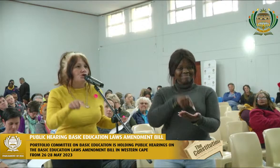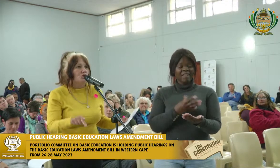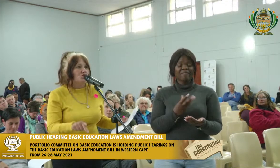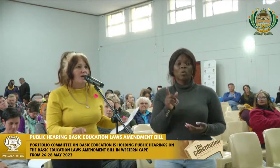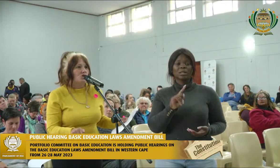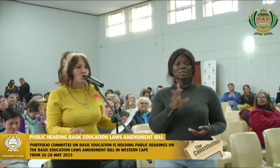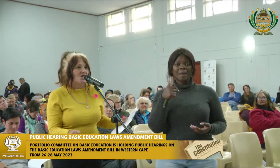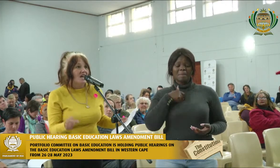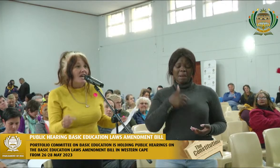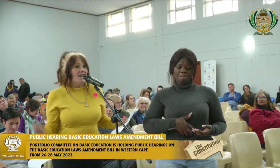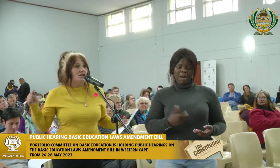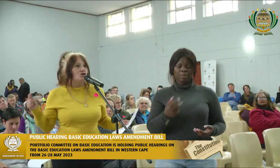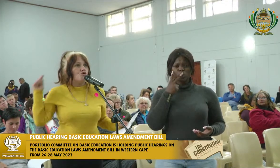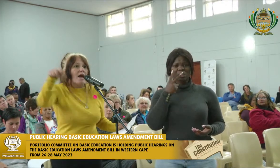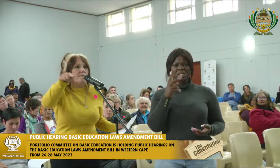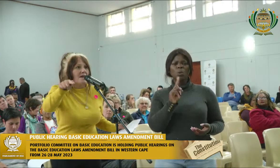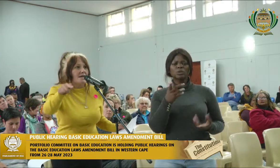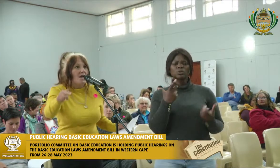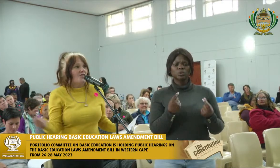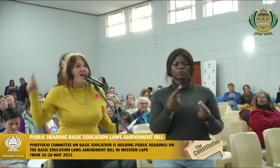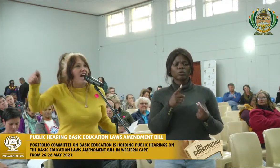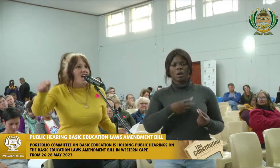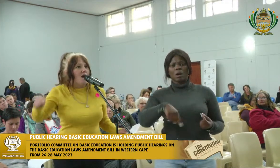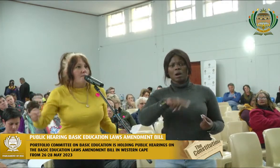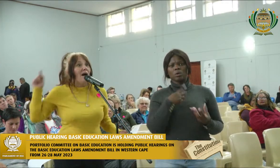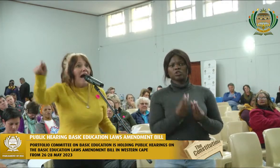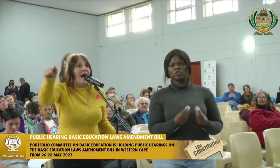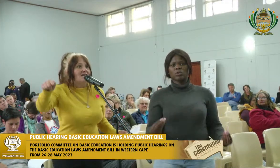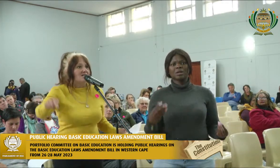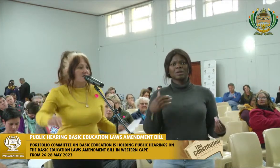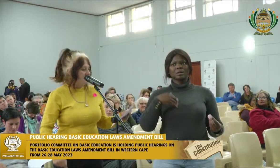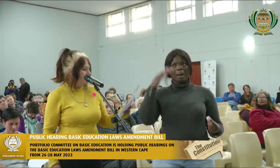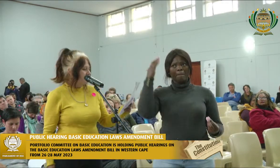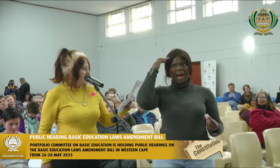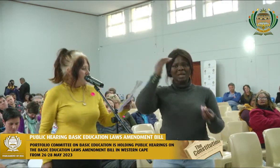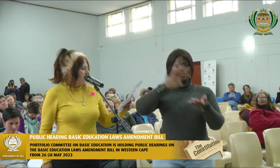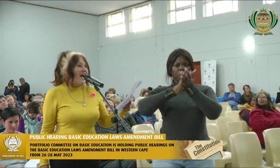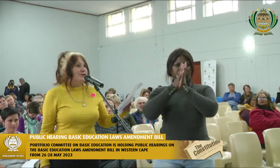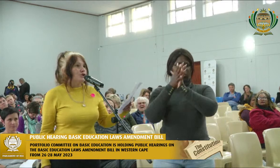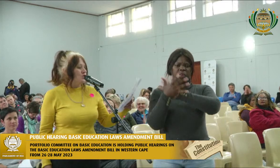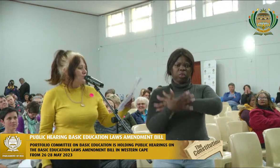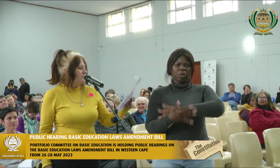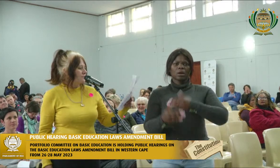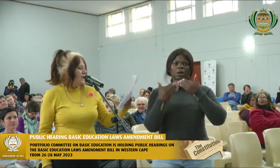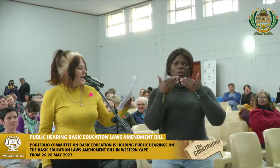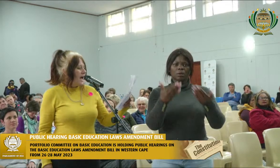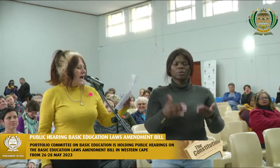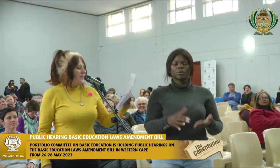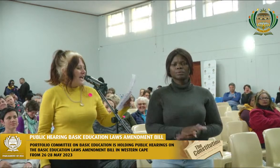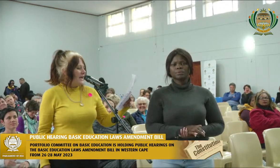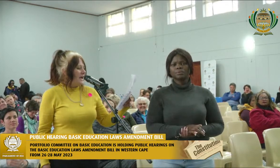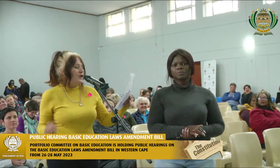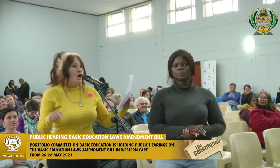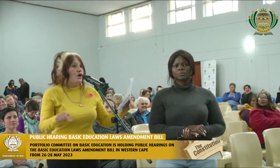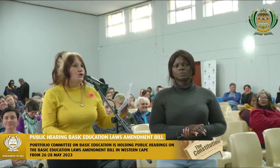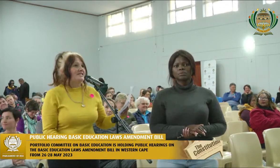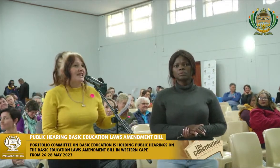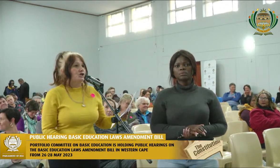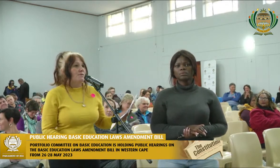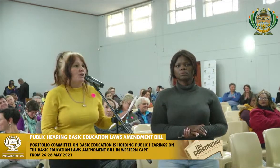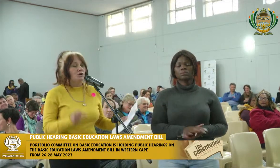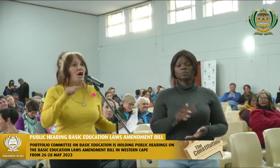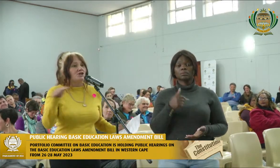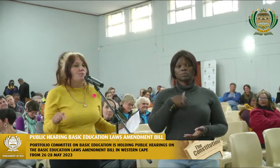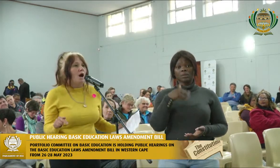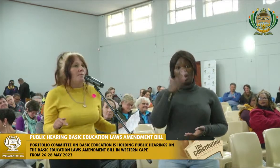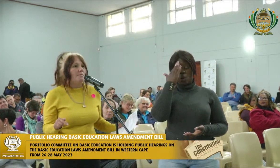what you are doing to our children. It is raping their minds. Thank you. And then I know you say